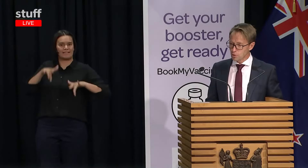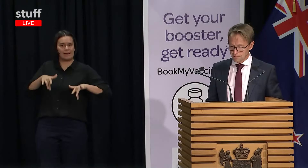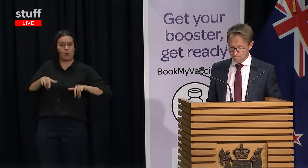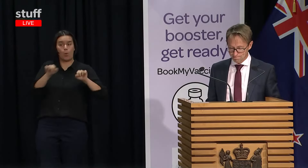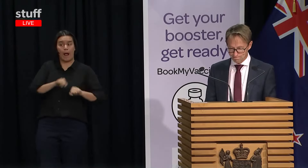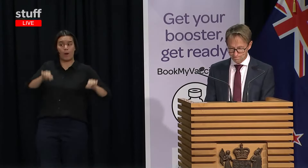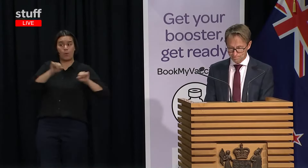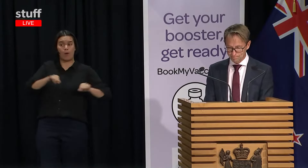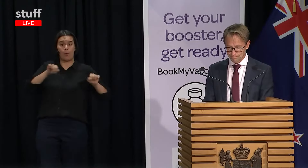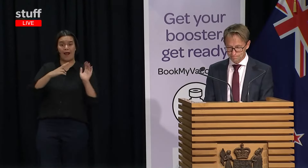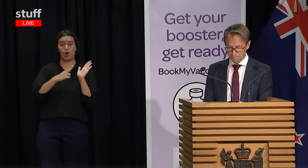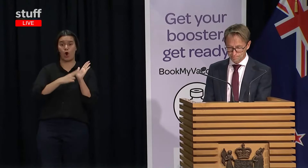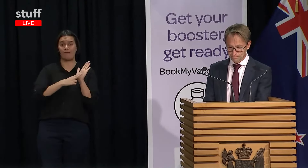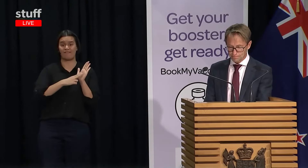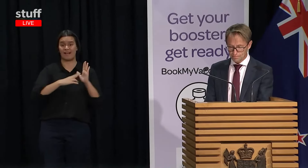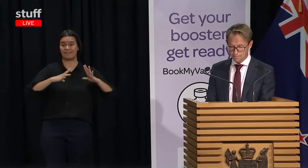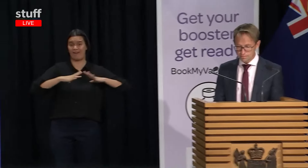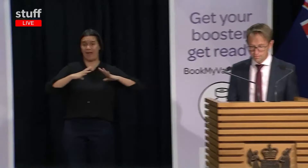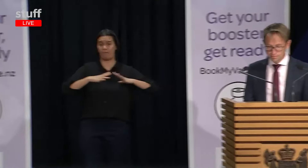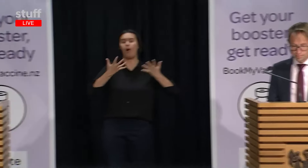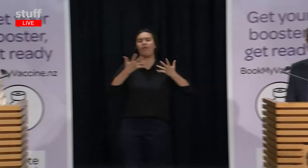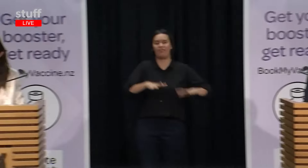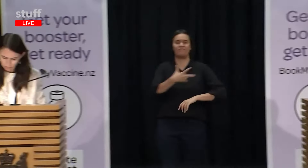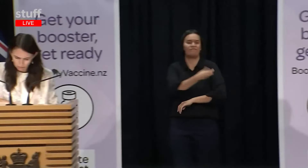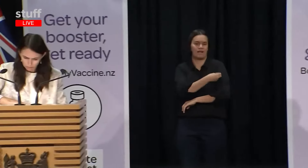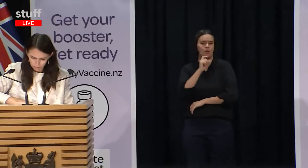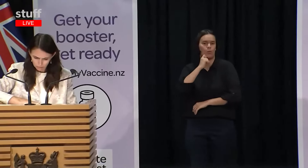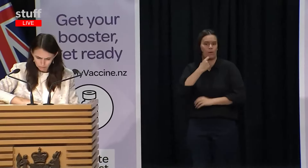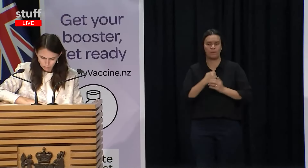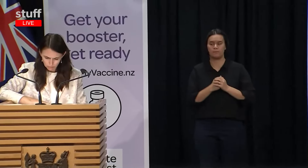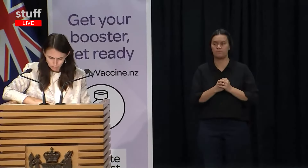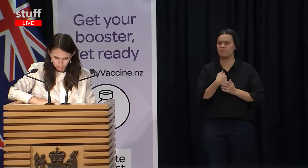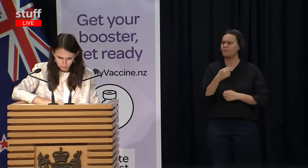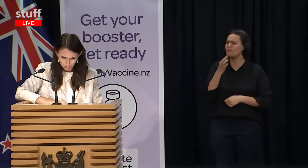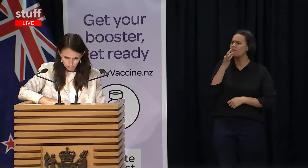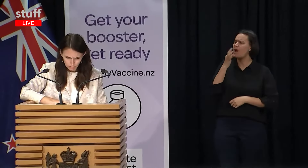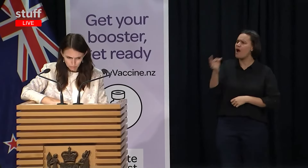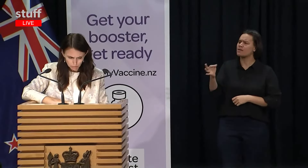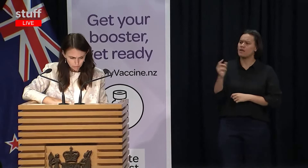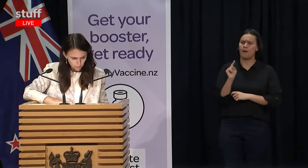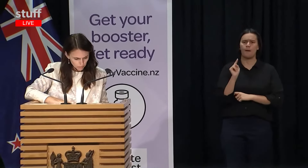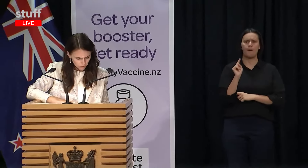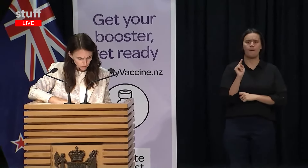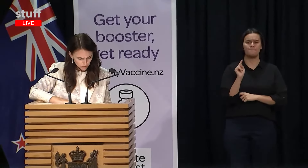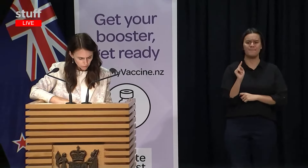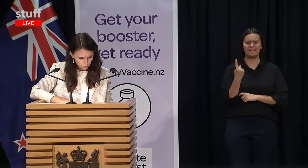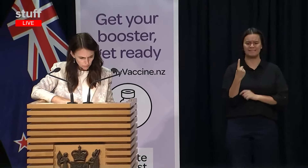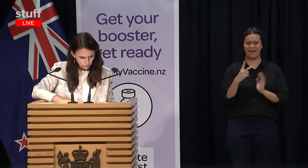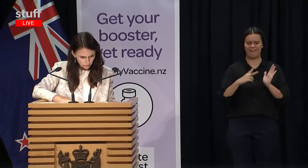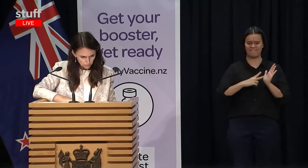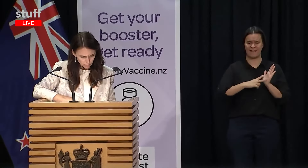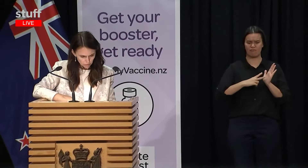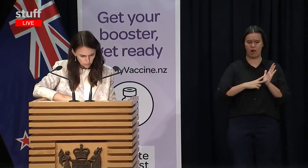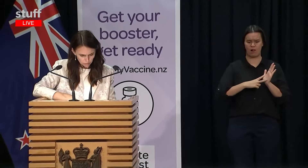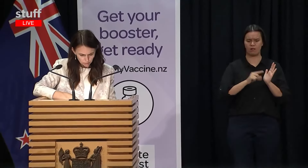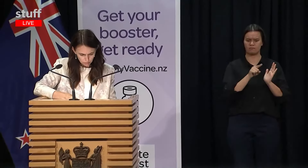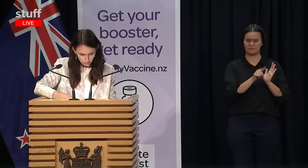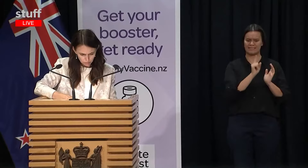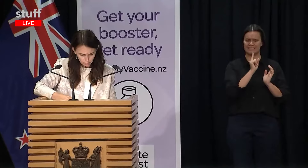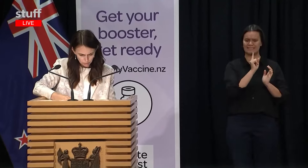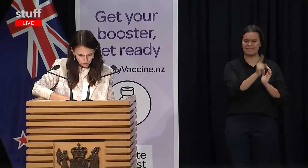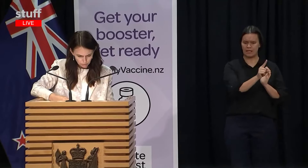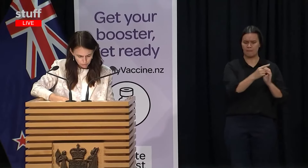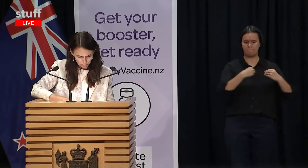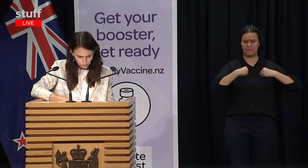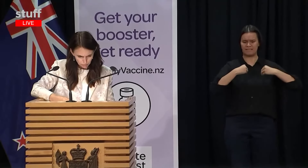at this point. Yes. Prime Minister, Dr. Verrill's statement says that businesses will be able to sell